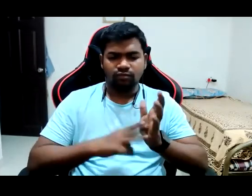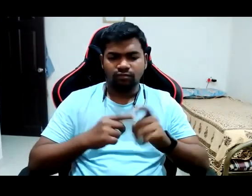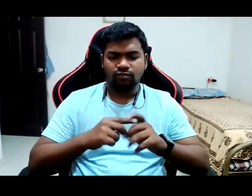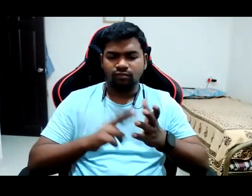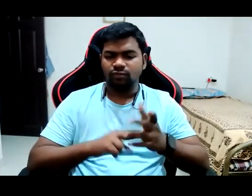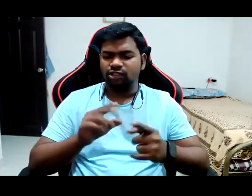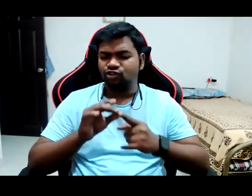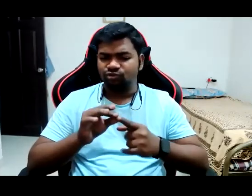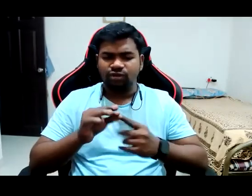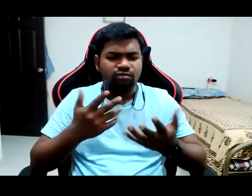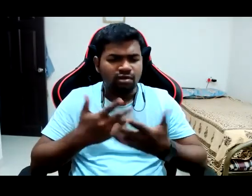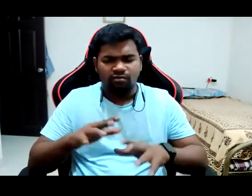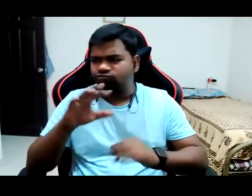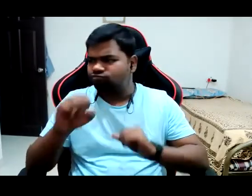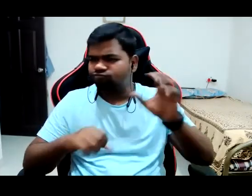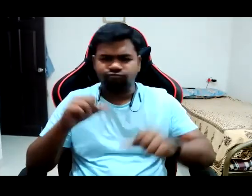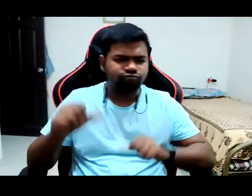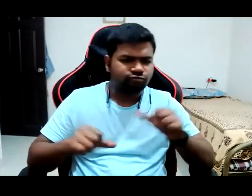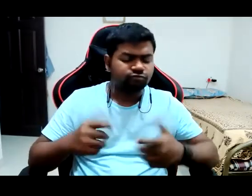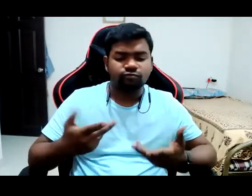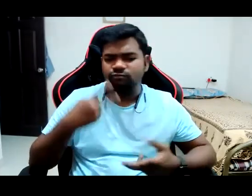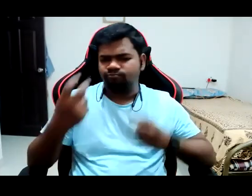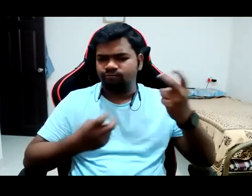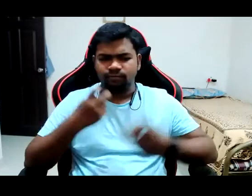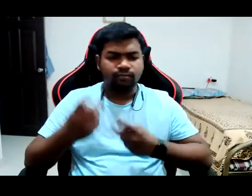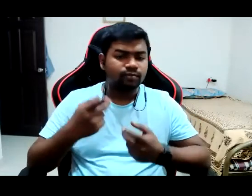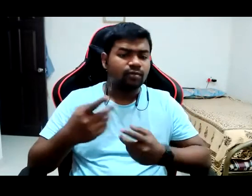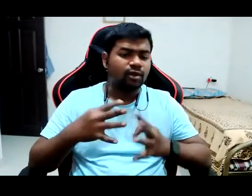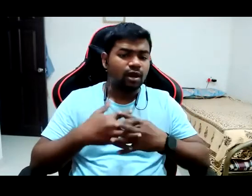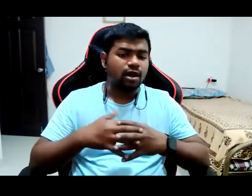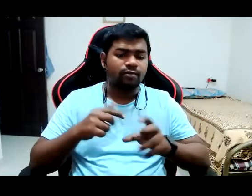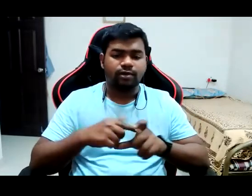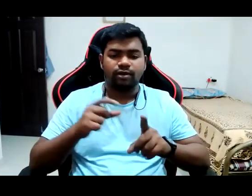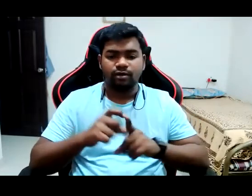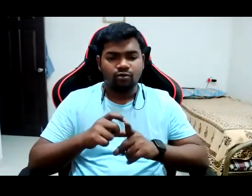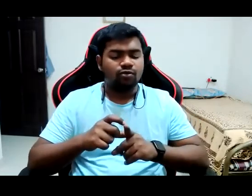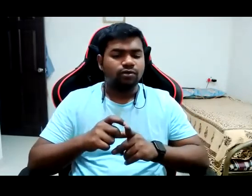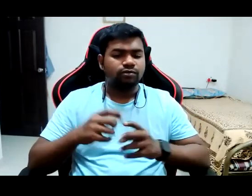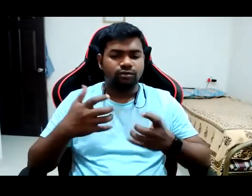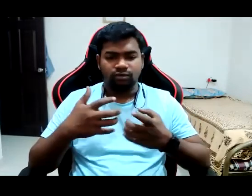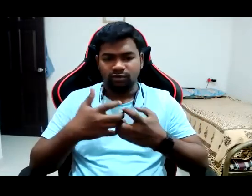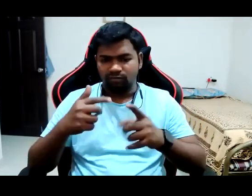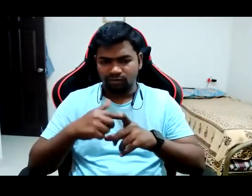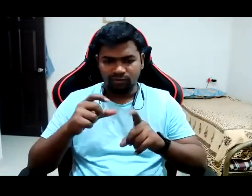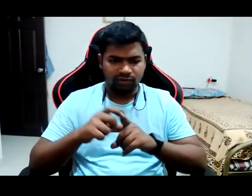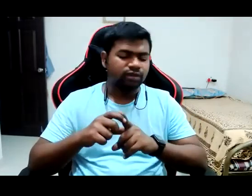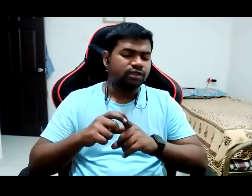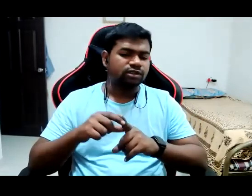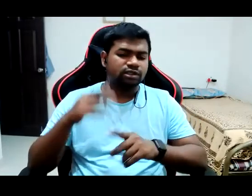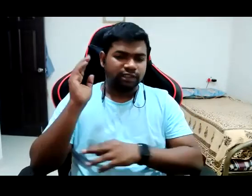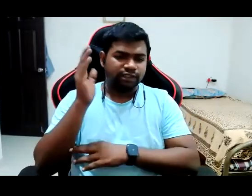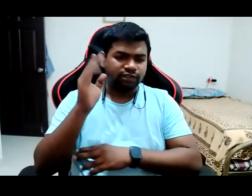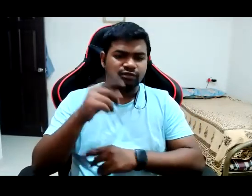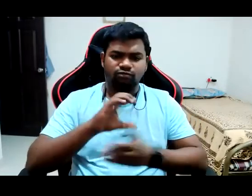to find a team, try to make it to these Wednesday sessions, the same time, the same link. We'll post